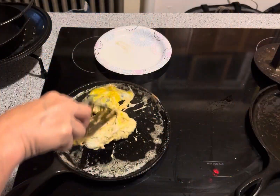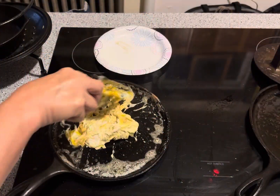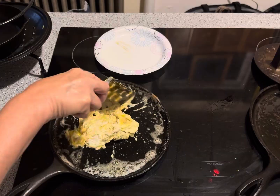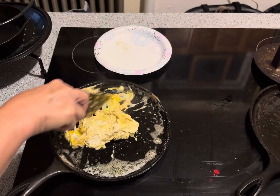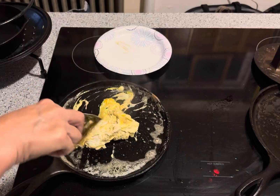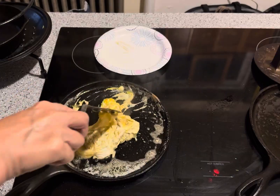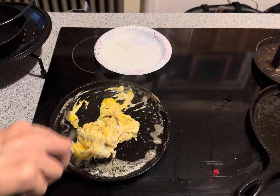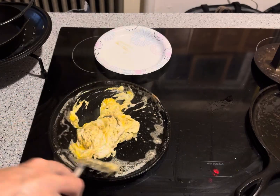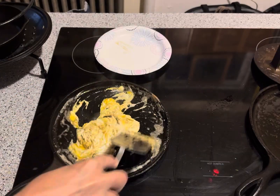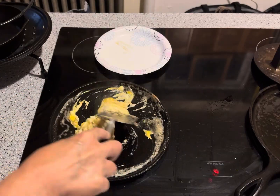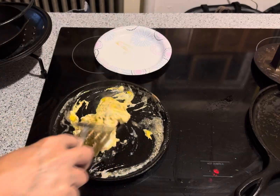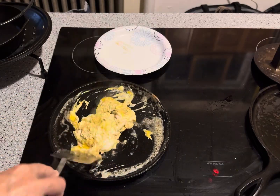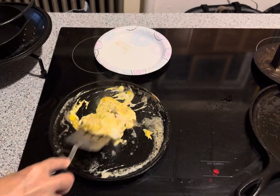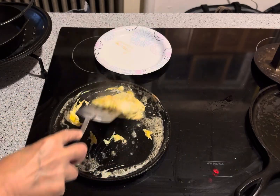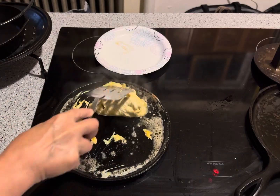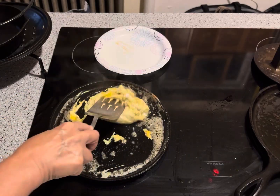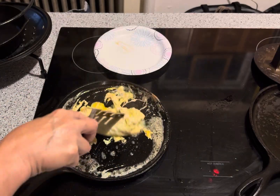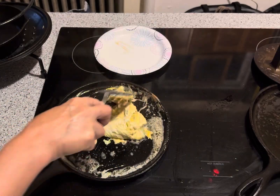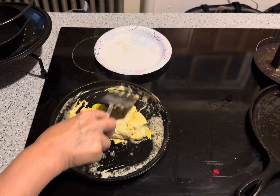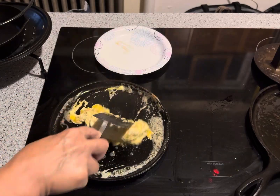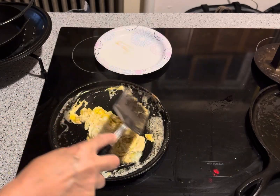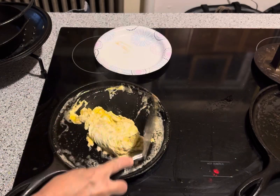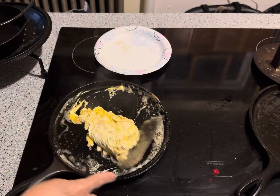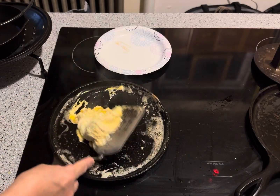butter and more cheese to add in more calories.